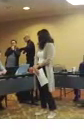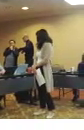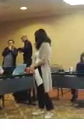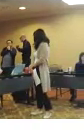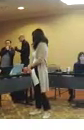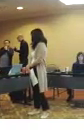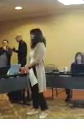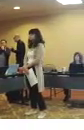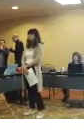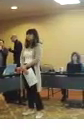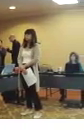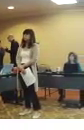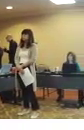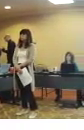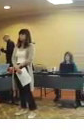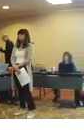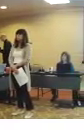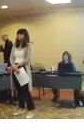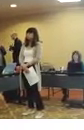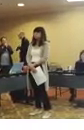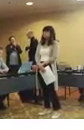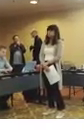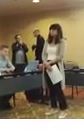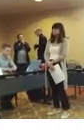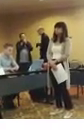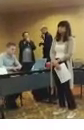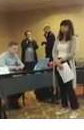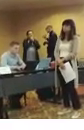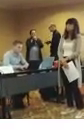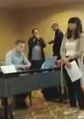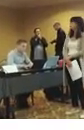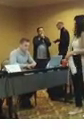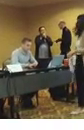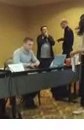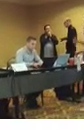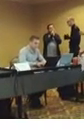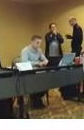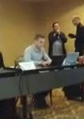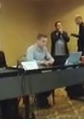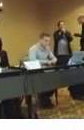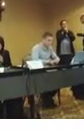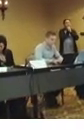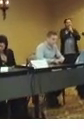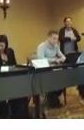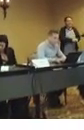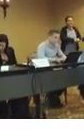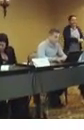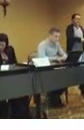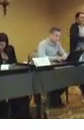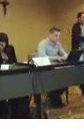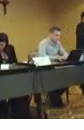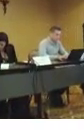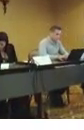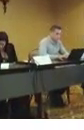how do we, if we're gonna build a bed registry that has absolutely everything in scope, what would that look like? I can't imagine that we could